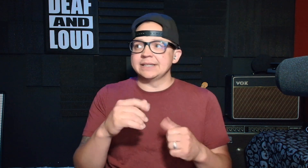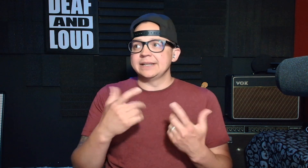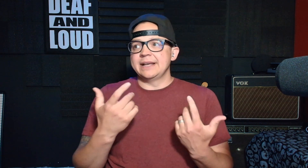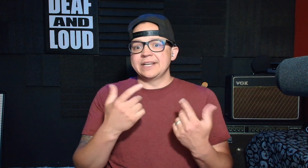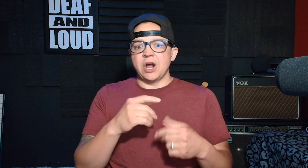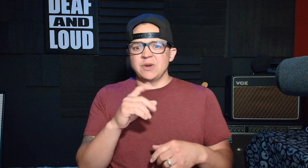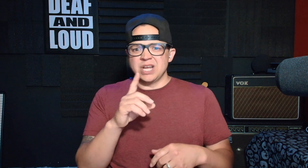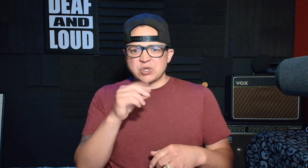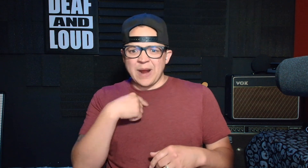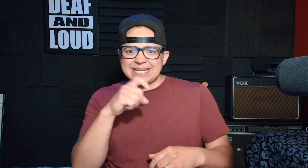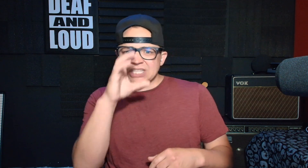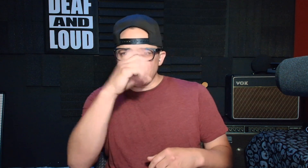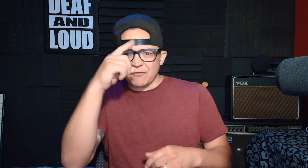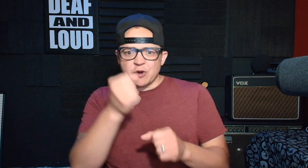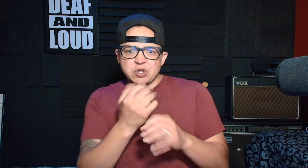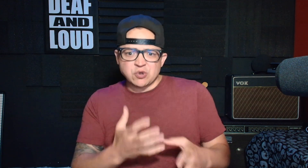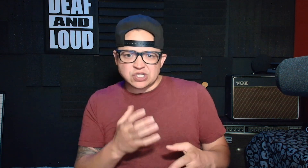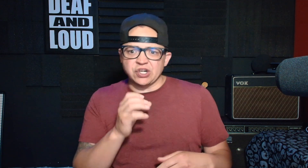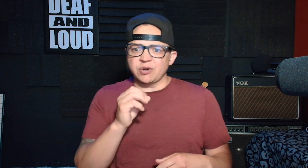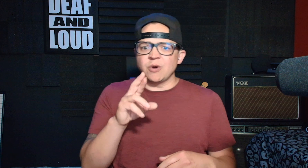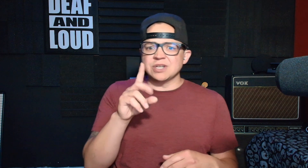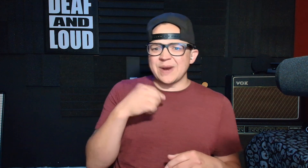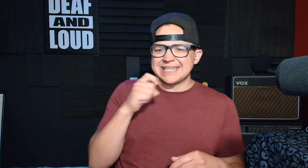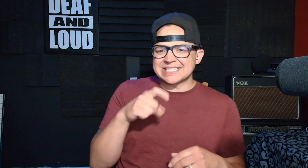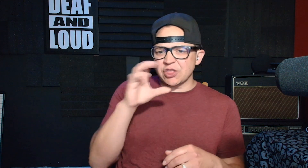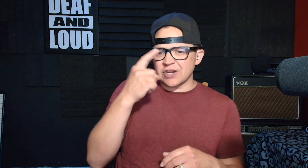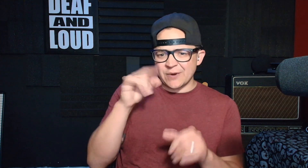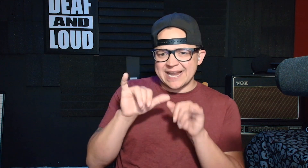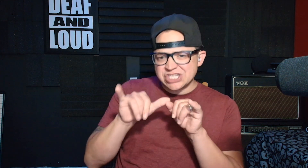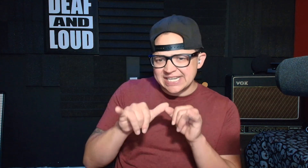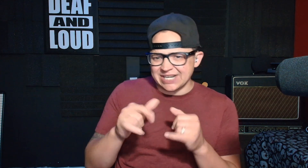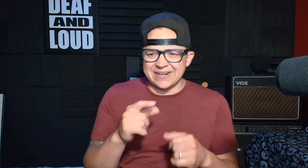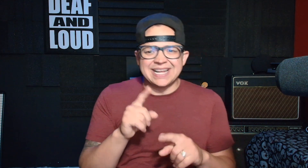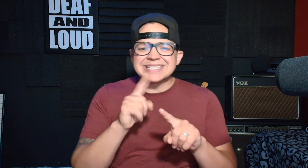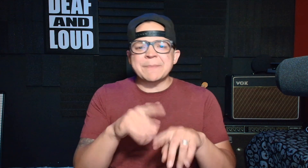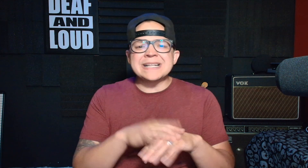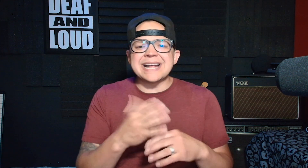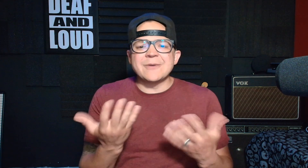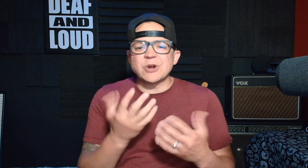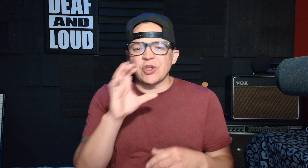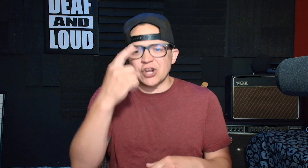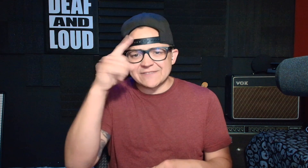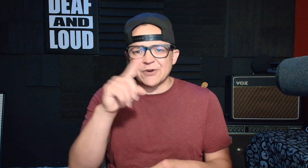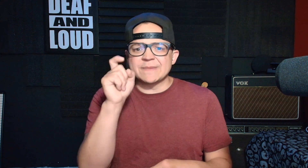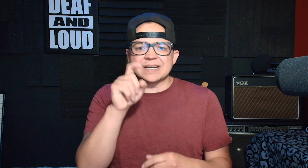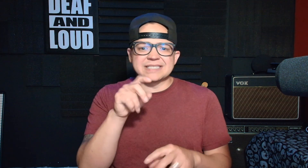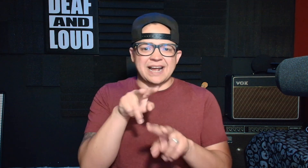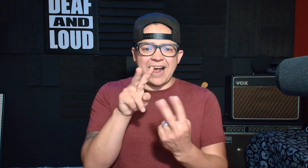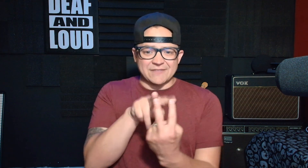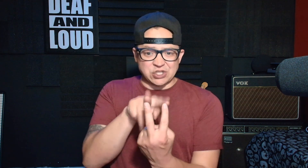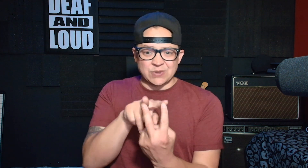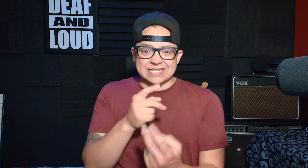ideas. You know, do I need to look for a producer or do I need to look for an engineer? It depends on what you're looking for,